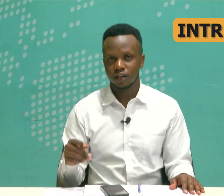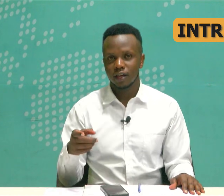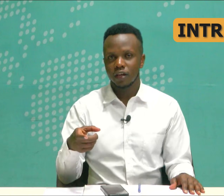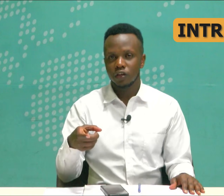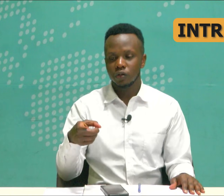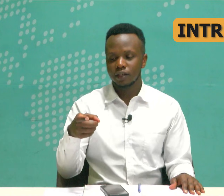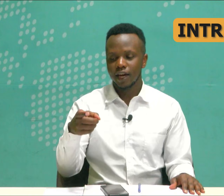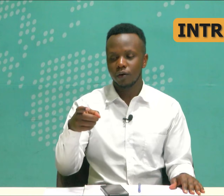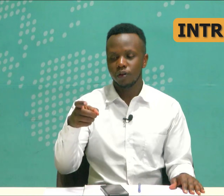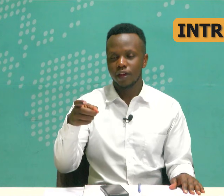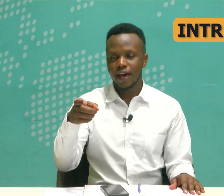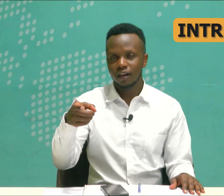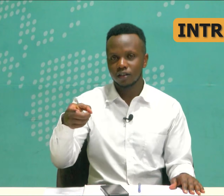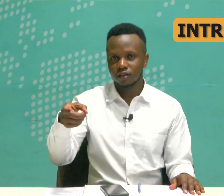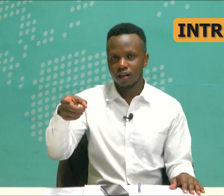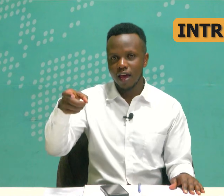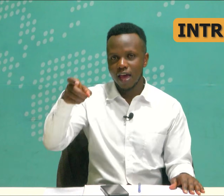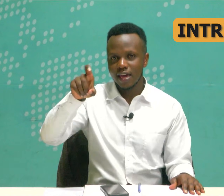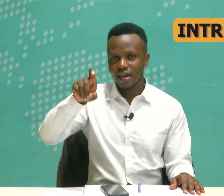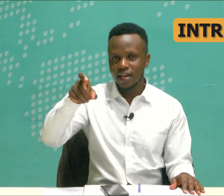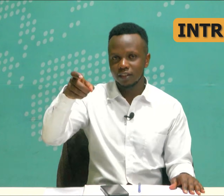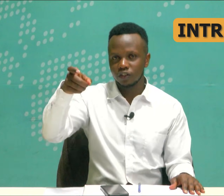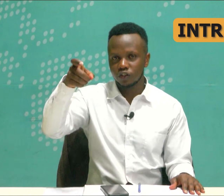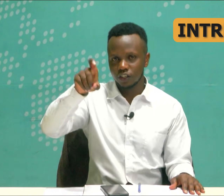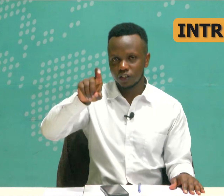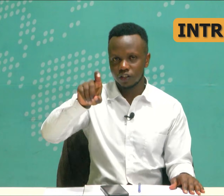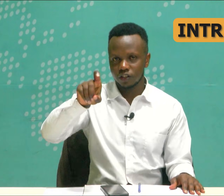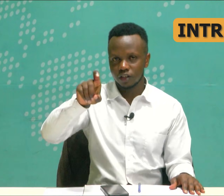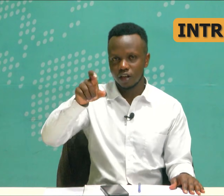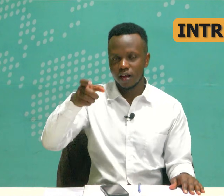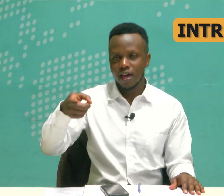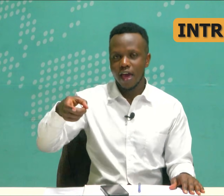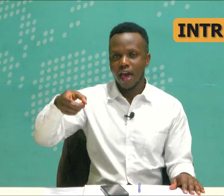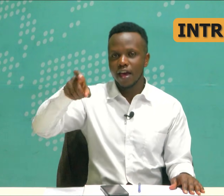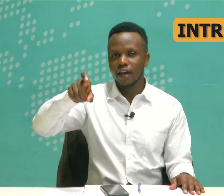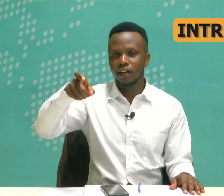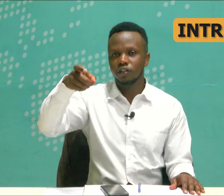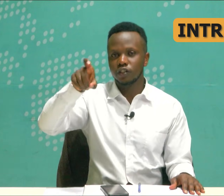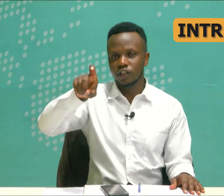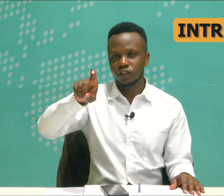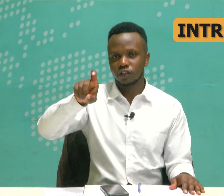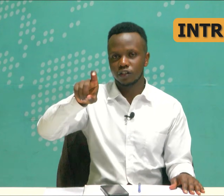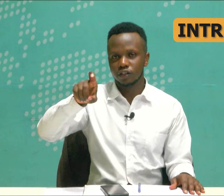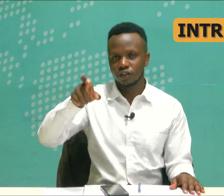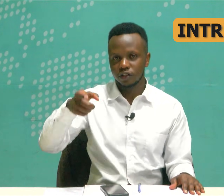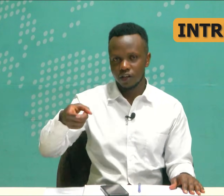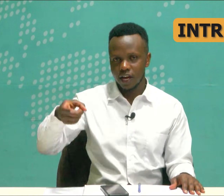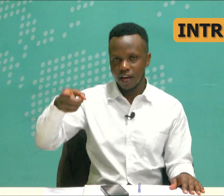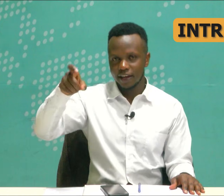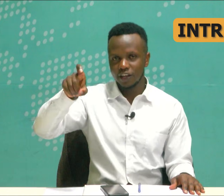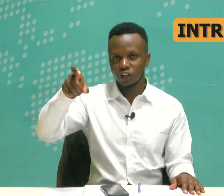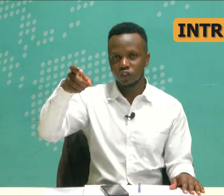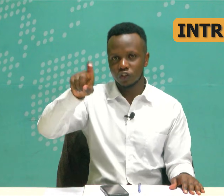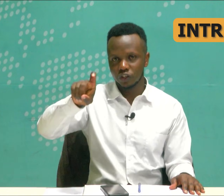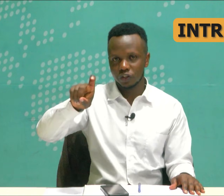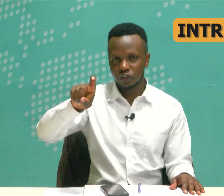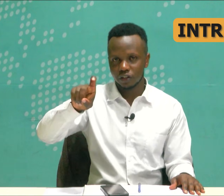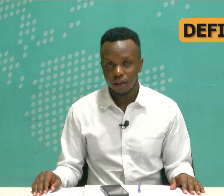you sign with X. Interest. Interest. Interest. Then